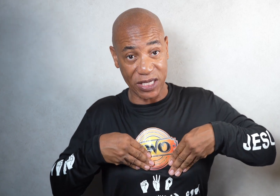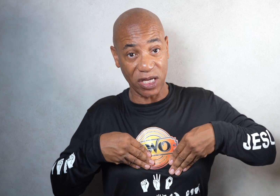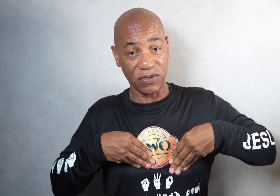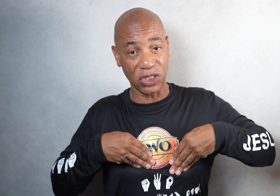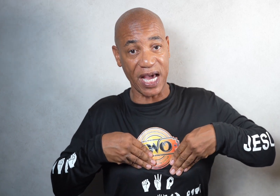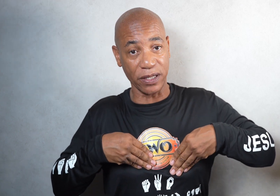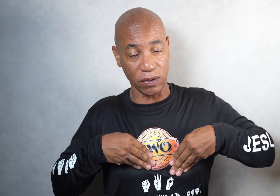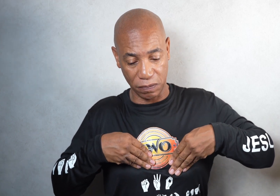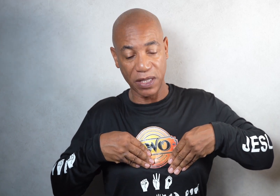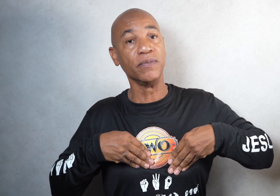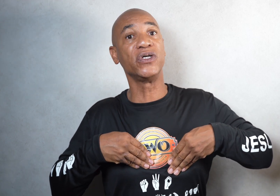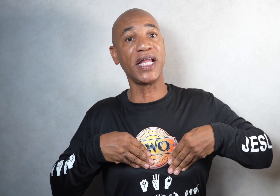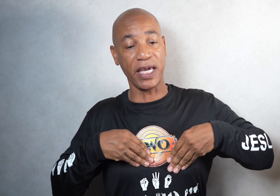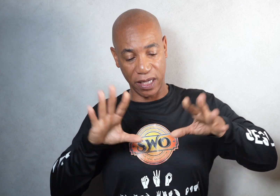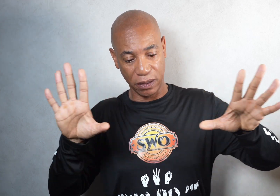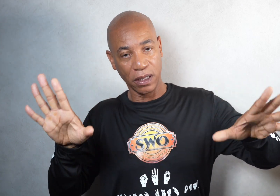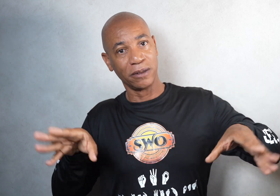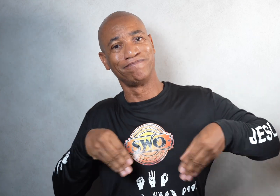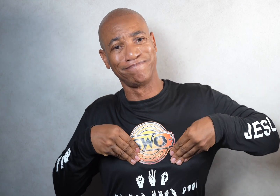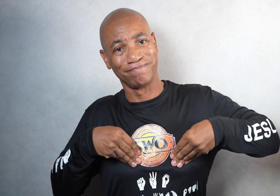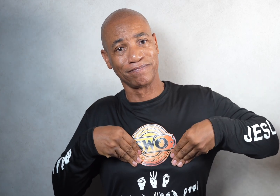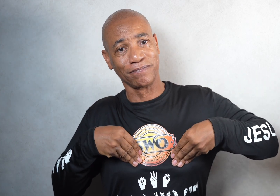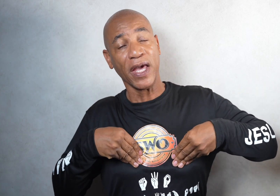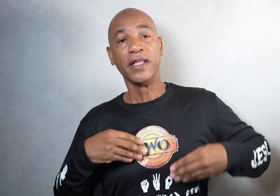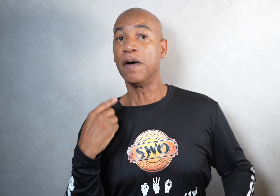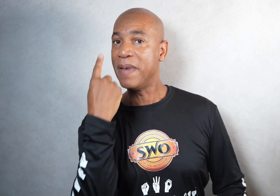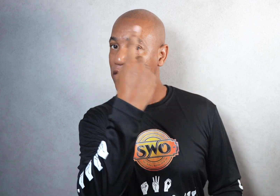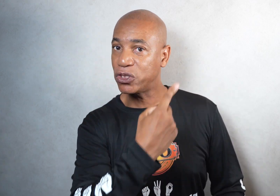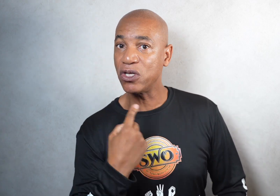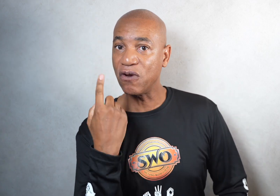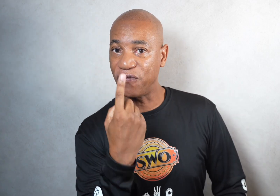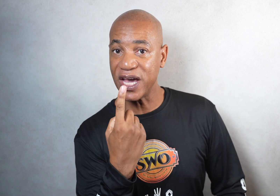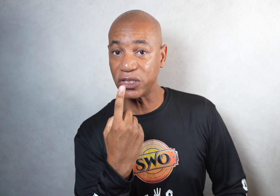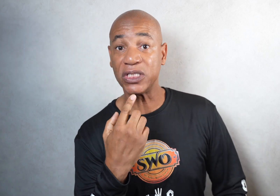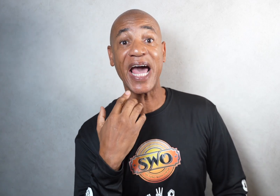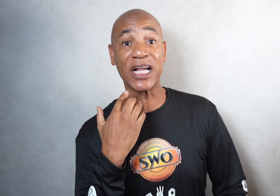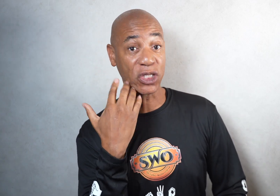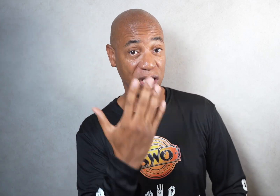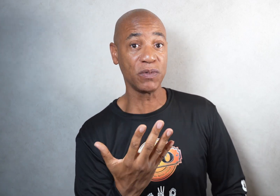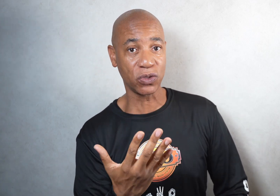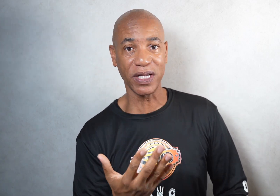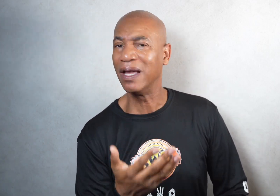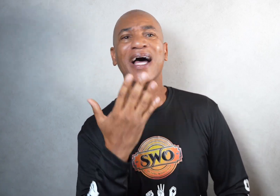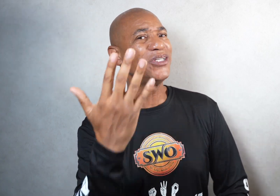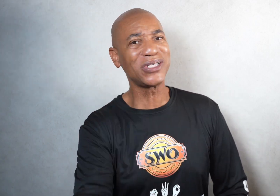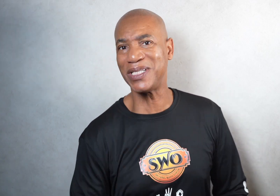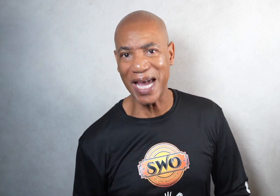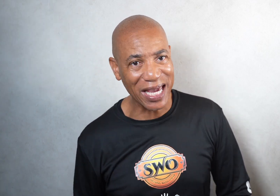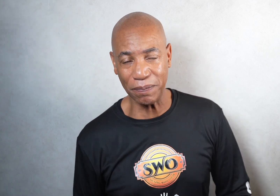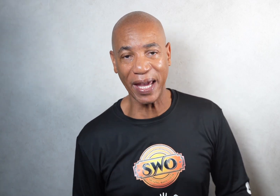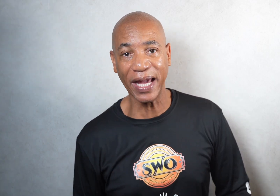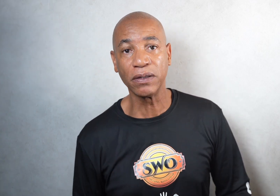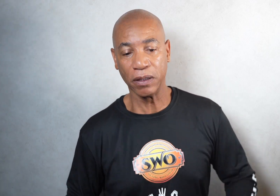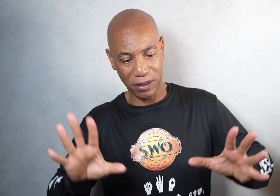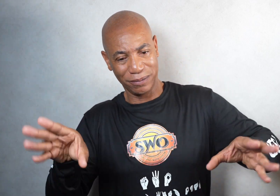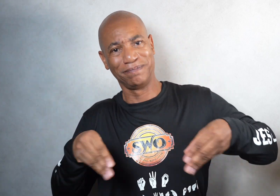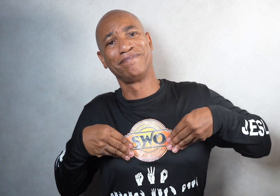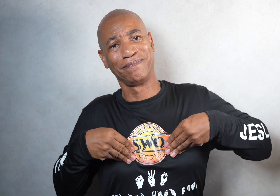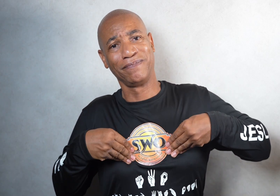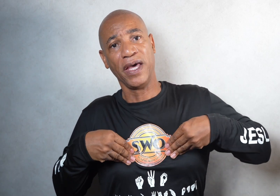of the signer. Let me do that again. Now make sure your face is actually demonstrating, just take it, man. From